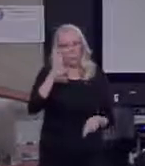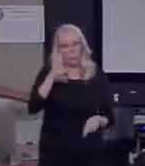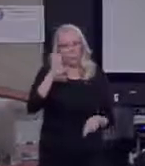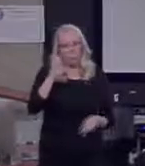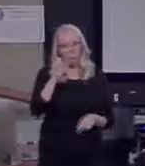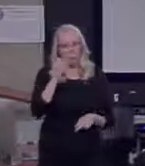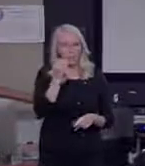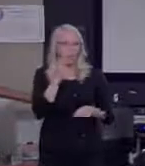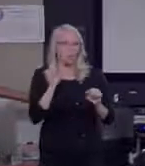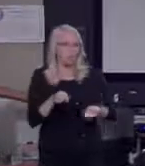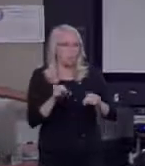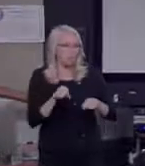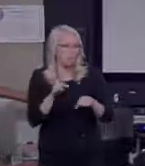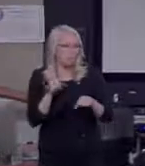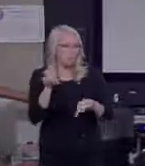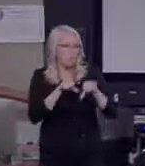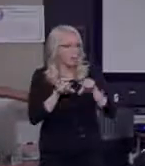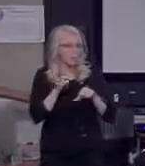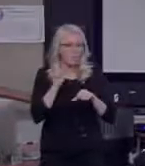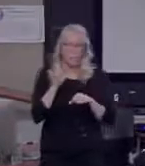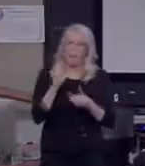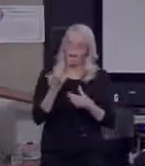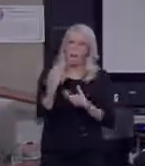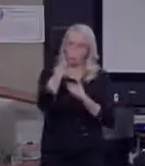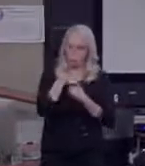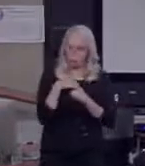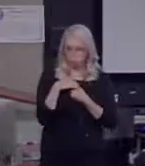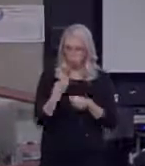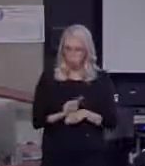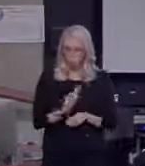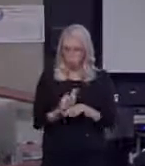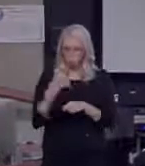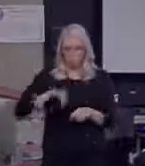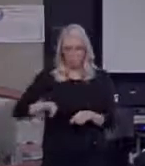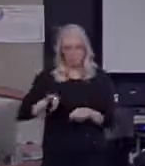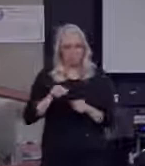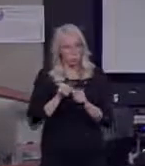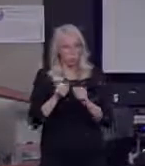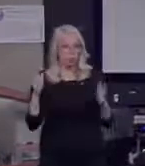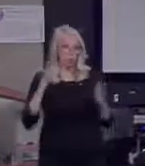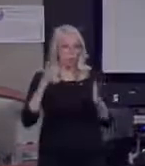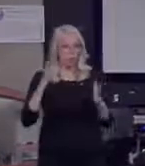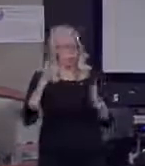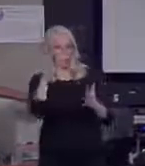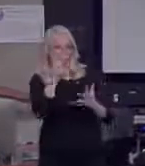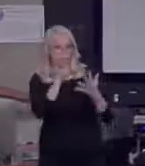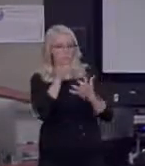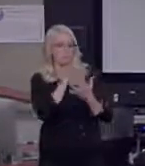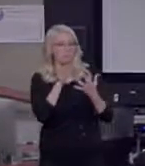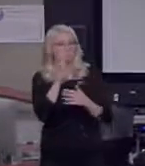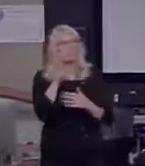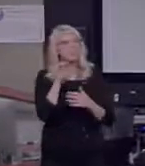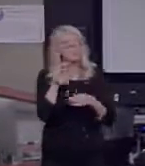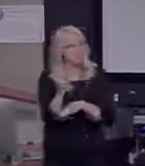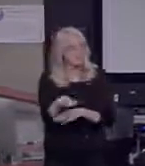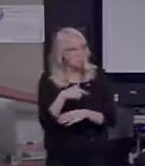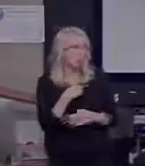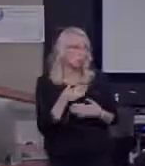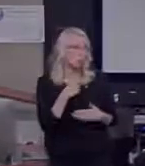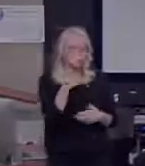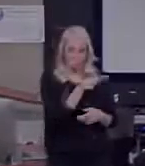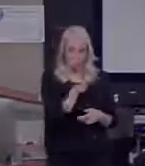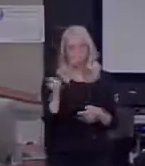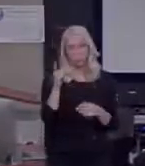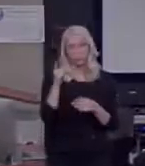is accessible, digestible, and usable. And so this afternoon, I'm happy to tell you that not only did Roberta and I